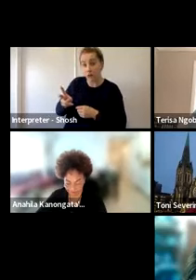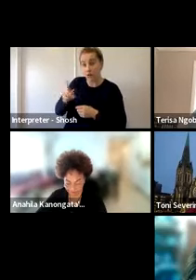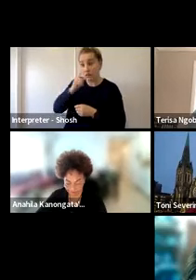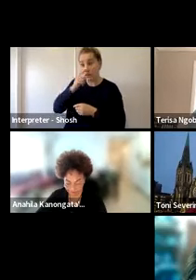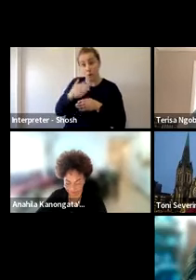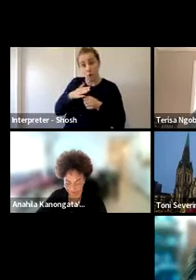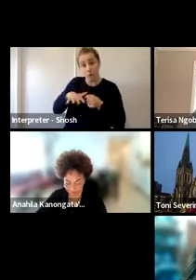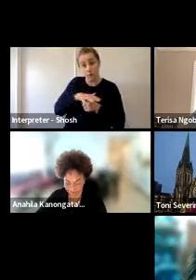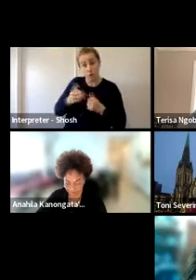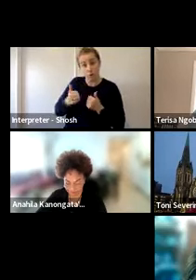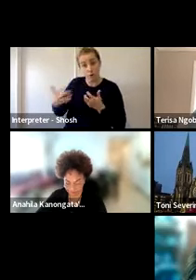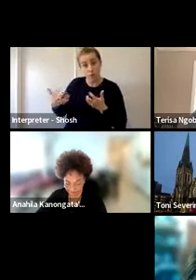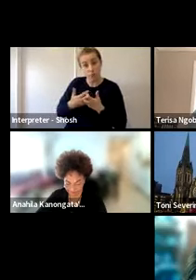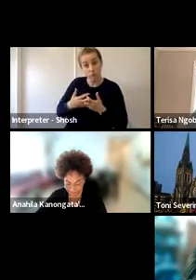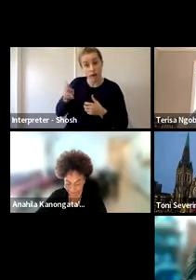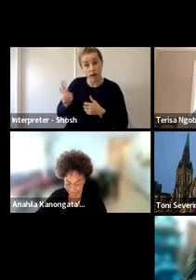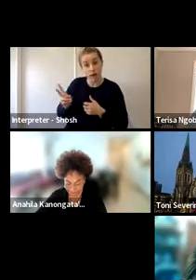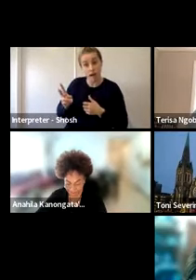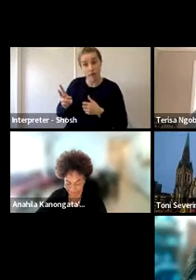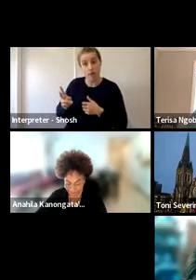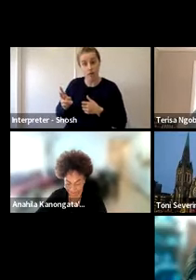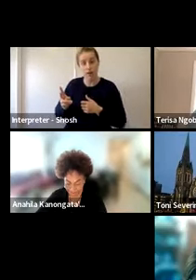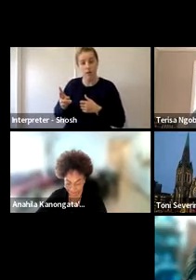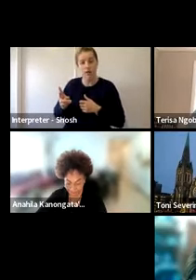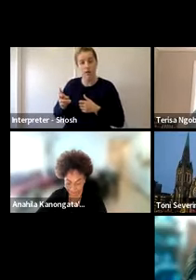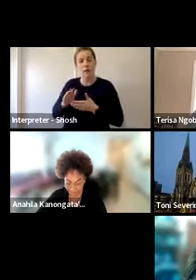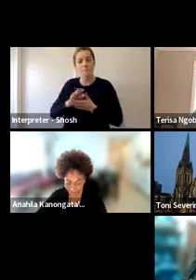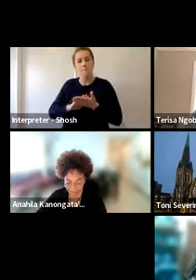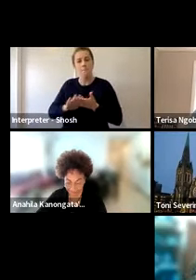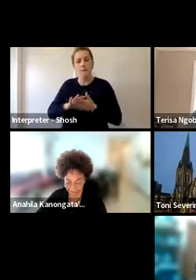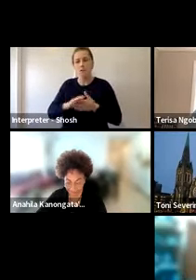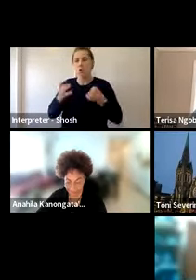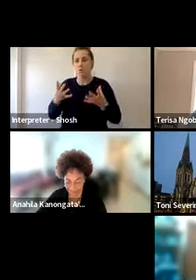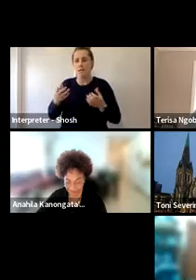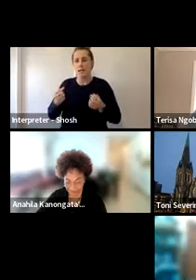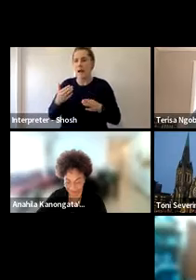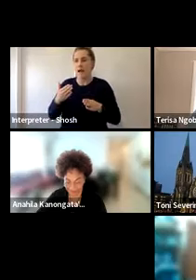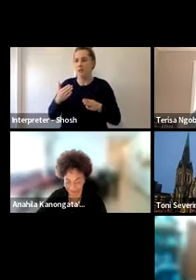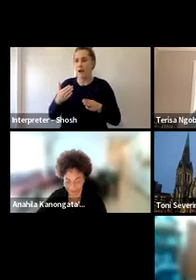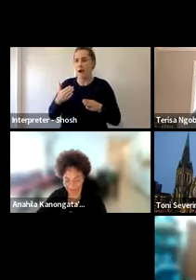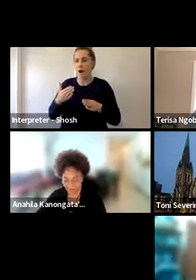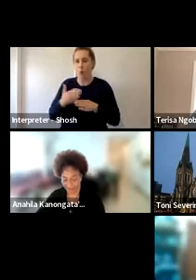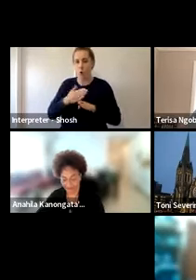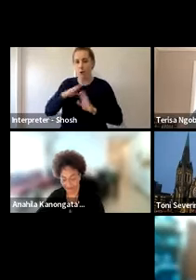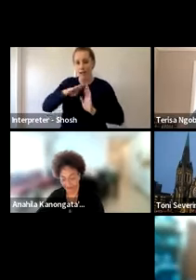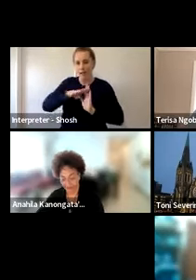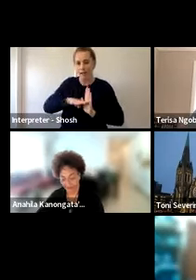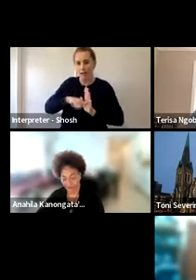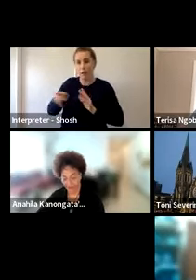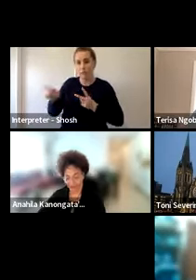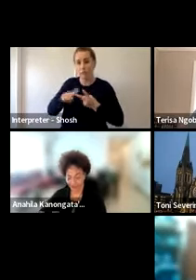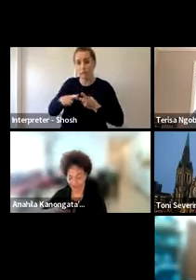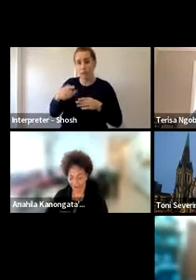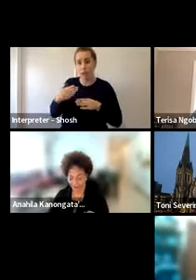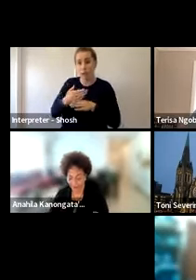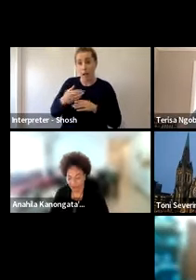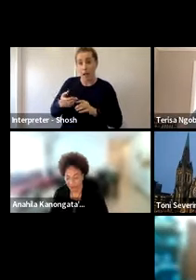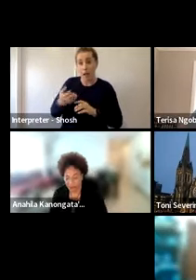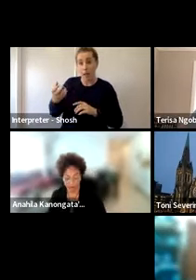workplace environment. You've already have given a work, you have a work ethic. You've been employed in